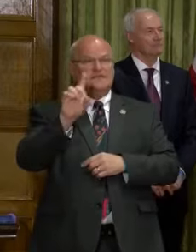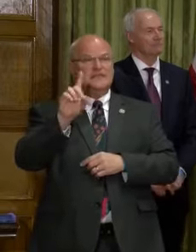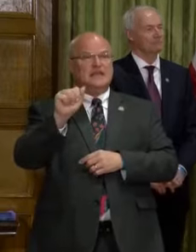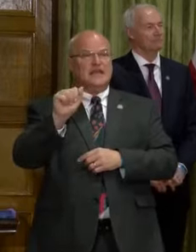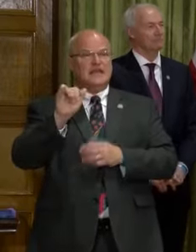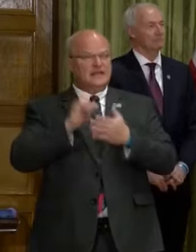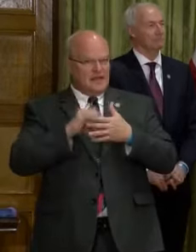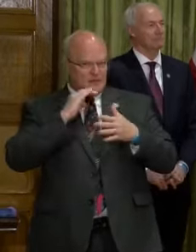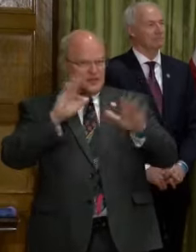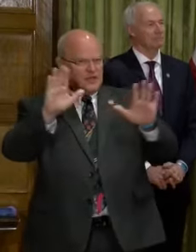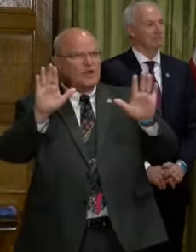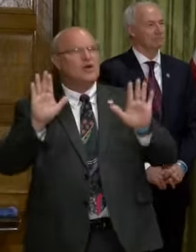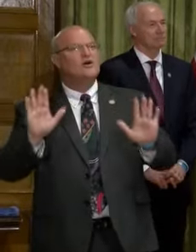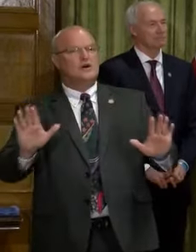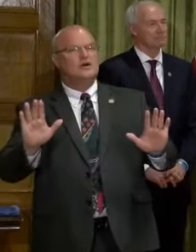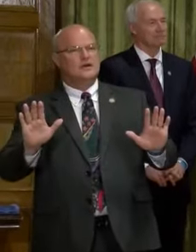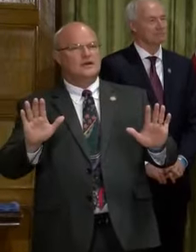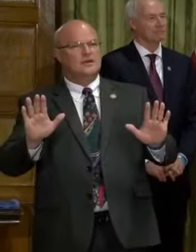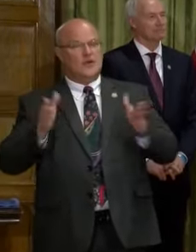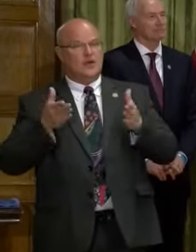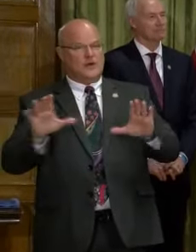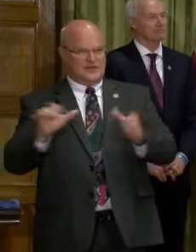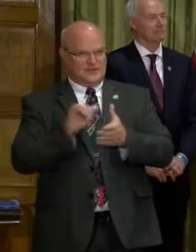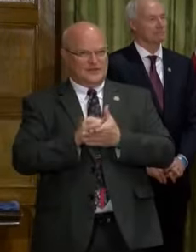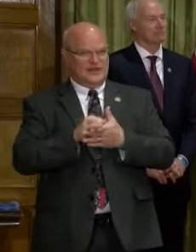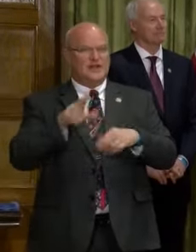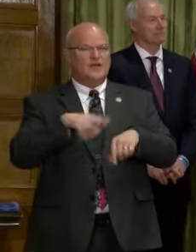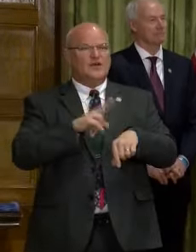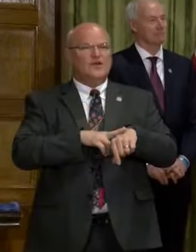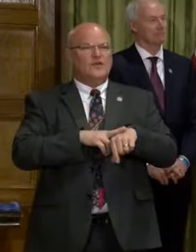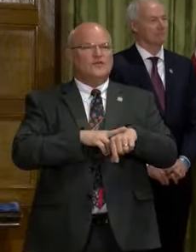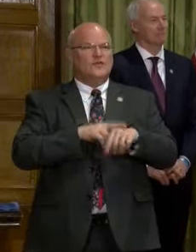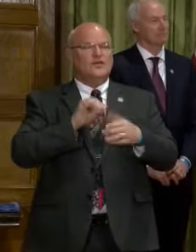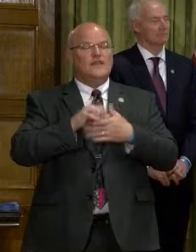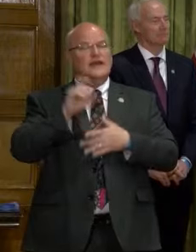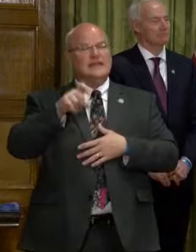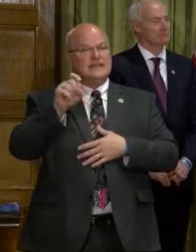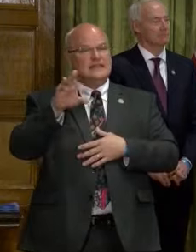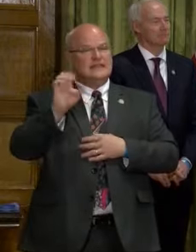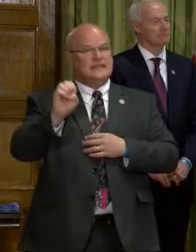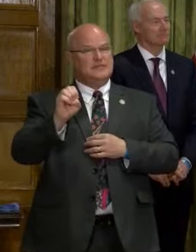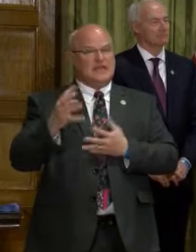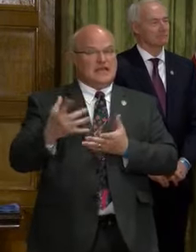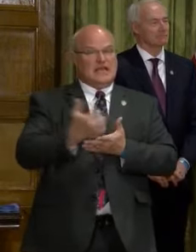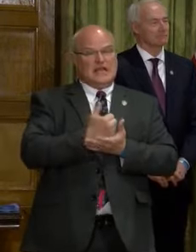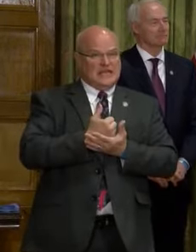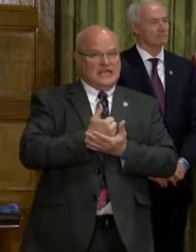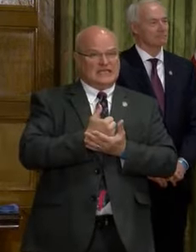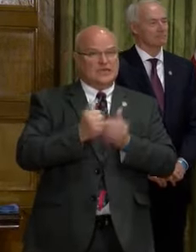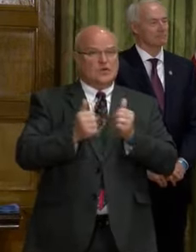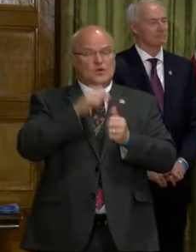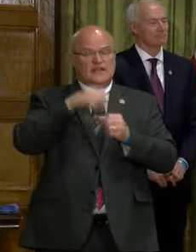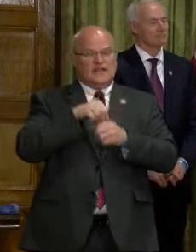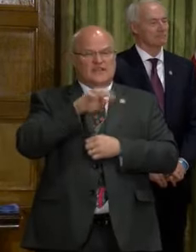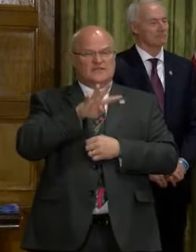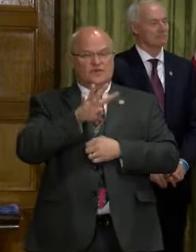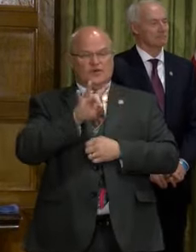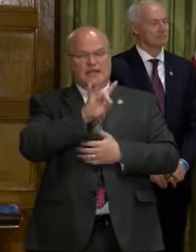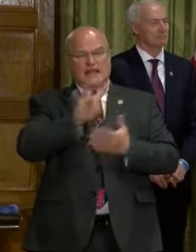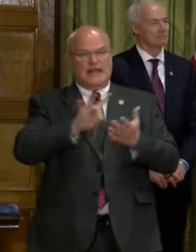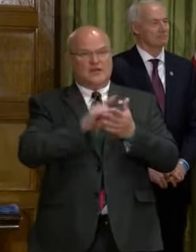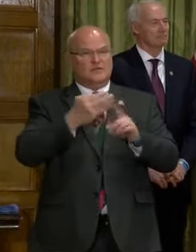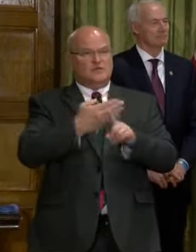be a great way to do that. Of course, that would need to be collected within 48 hours